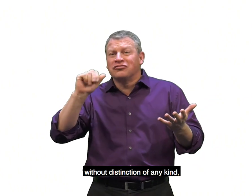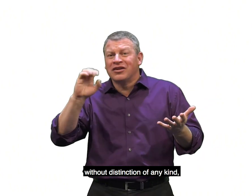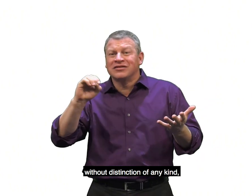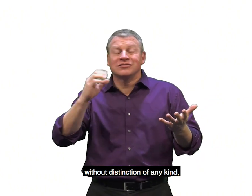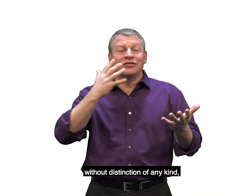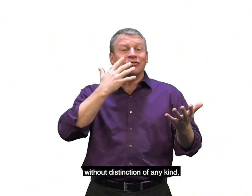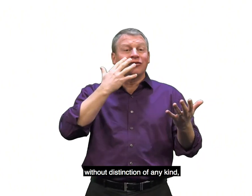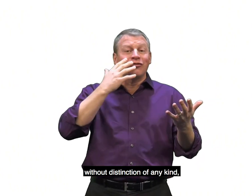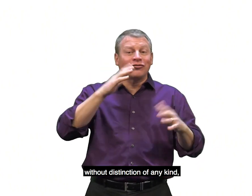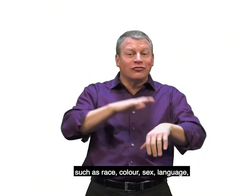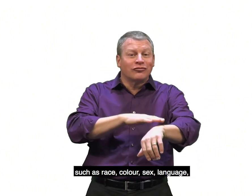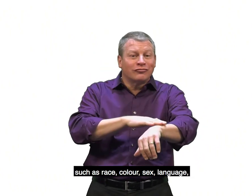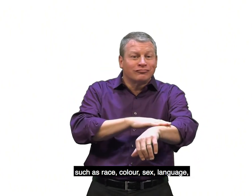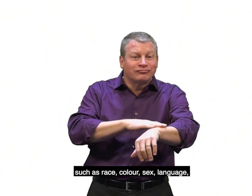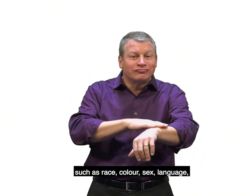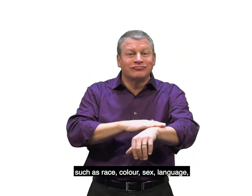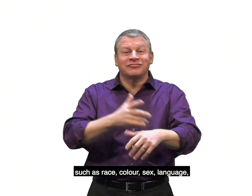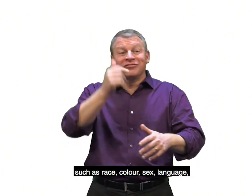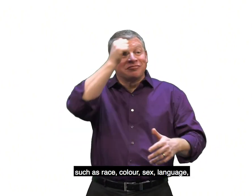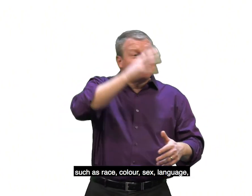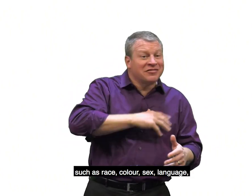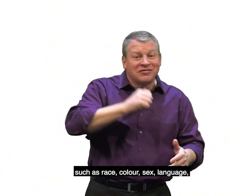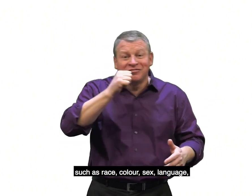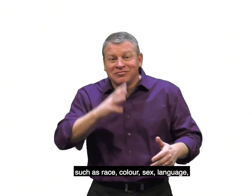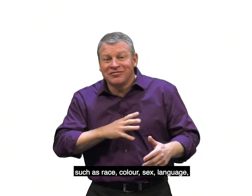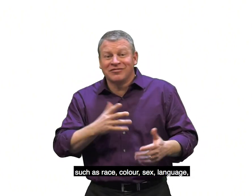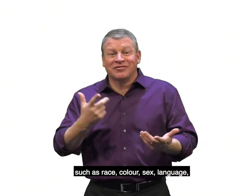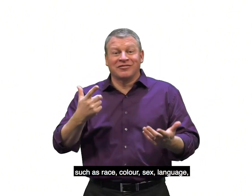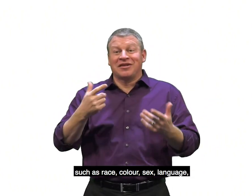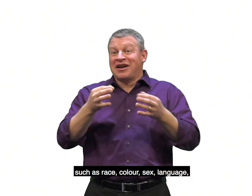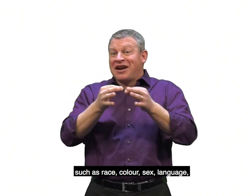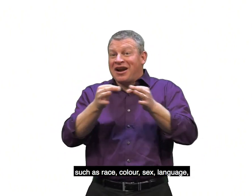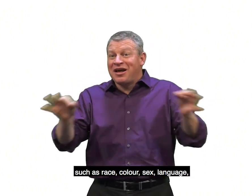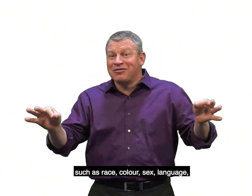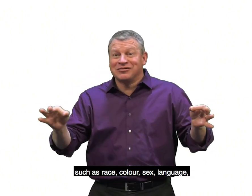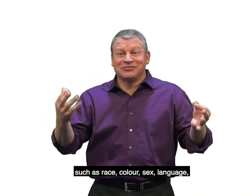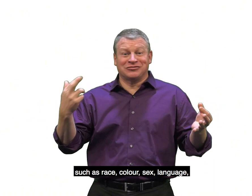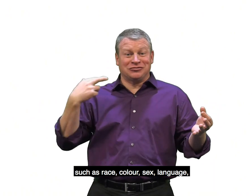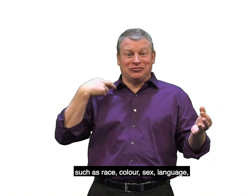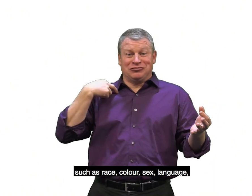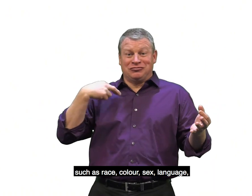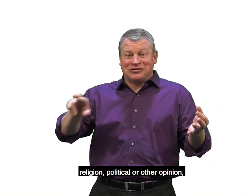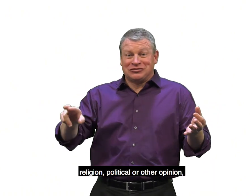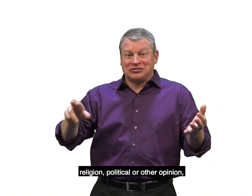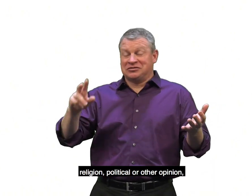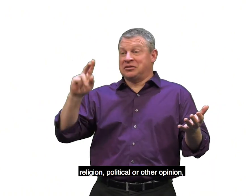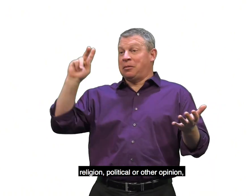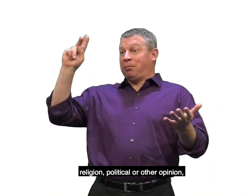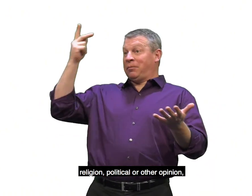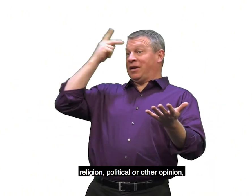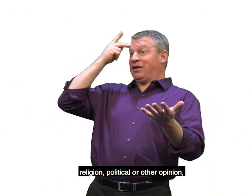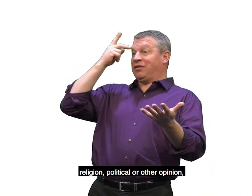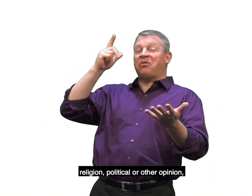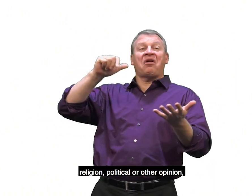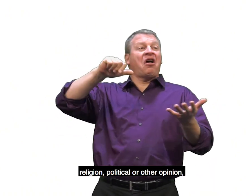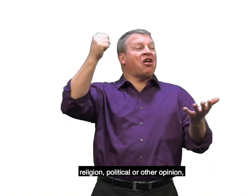of any kind, such as race, color, sex, language, religion,